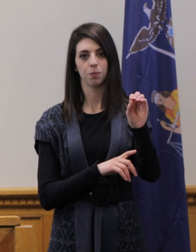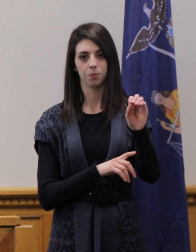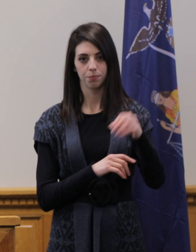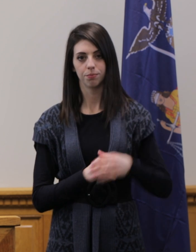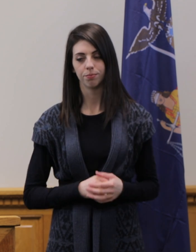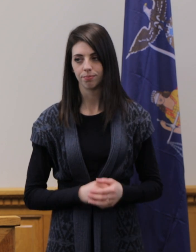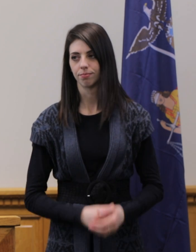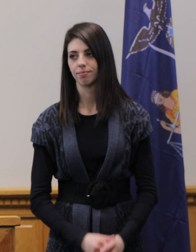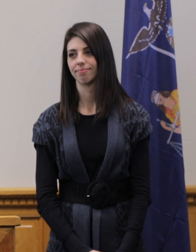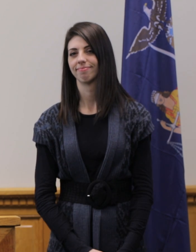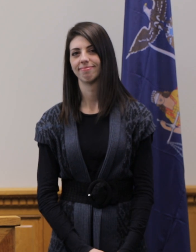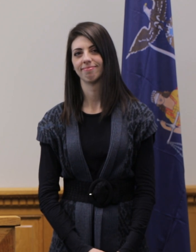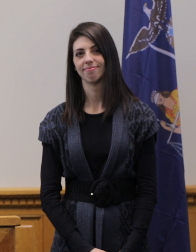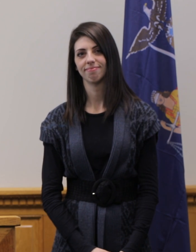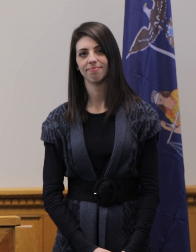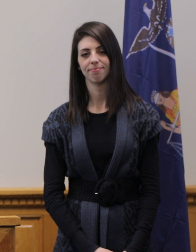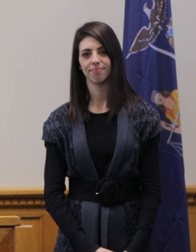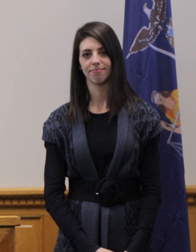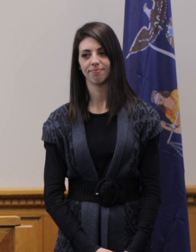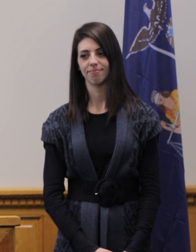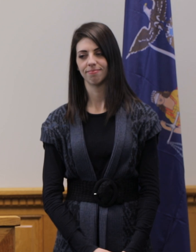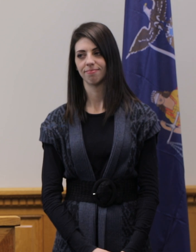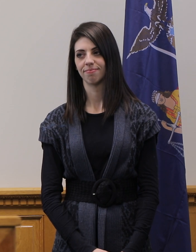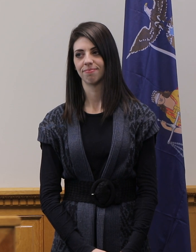315-349-3330. Thanks.